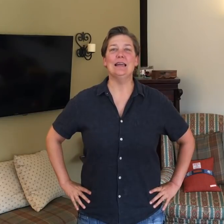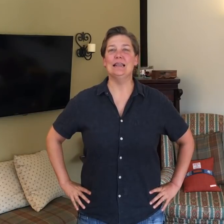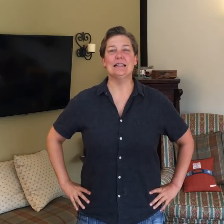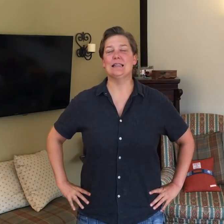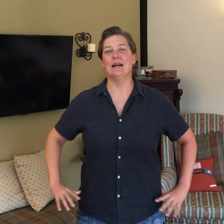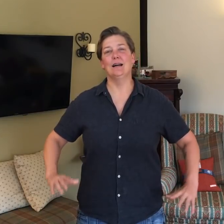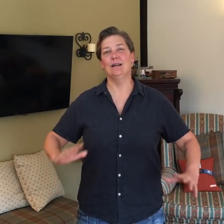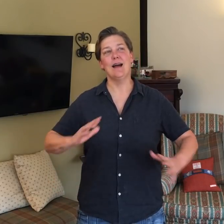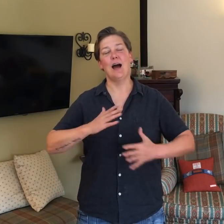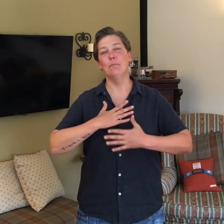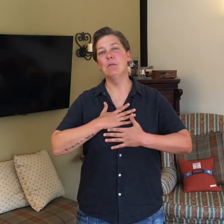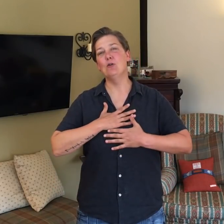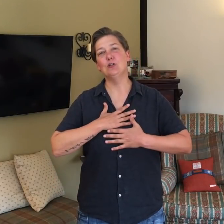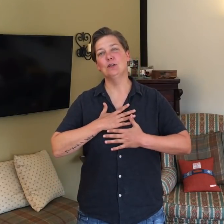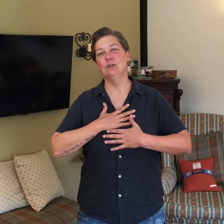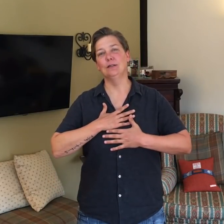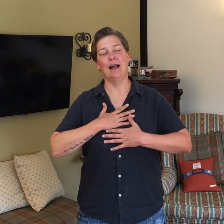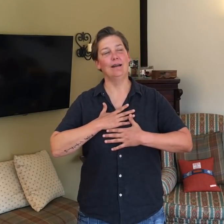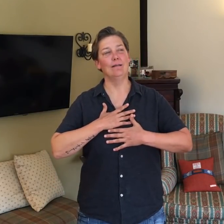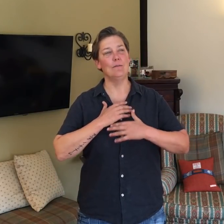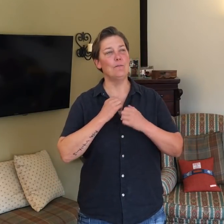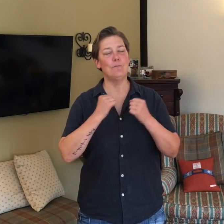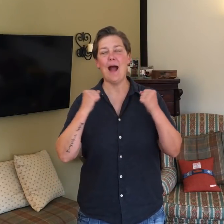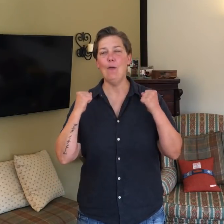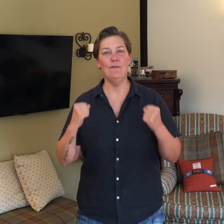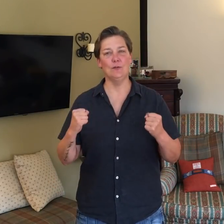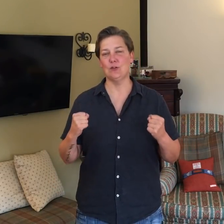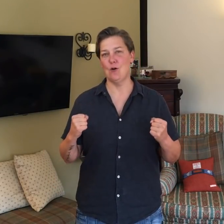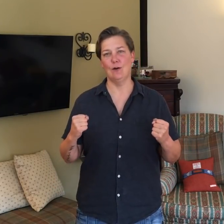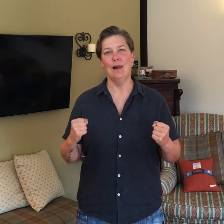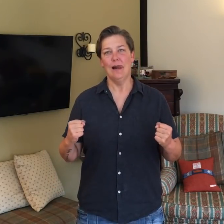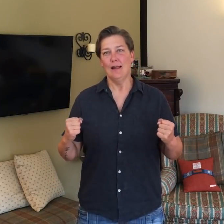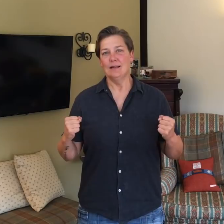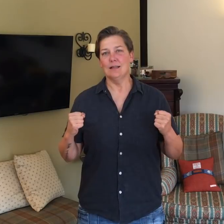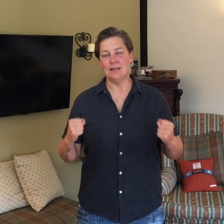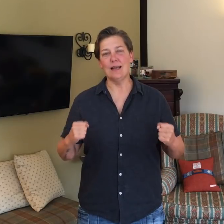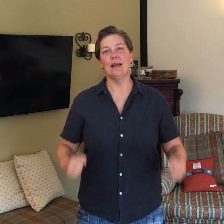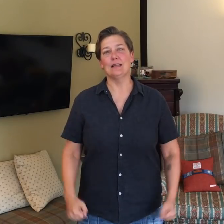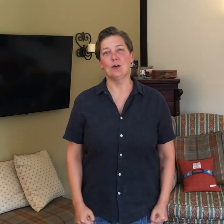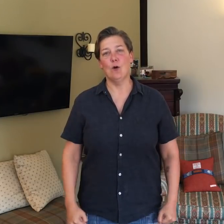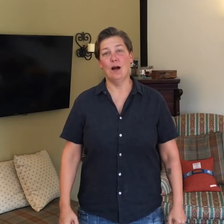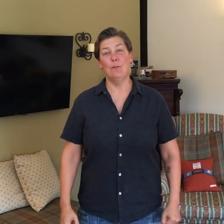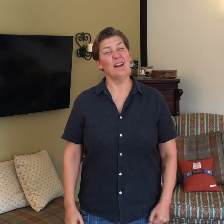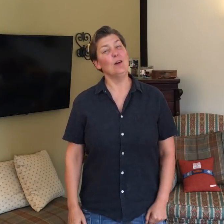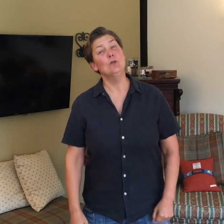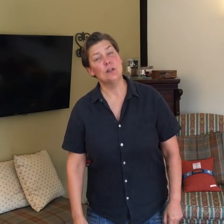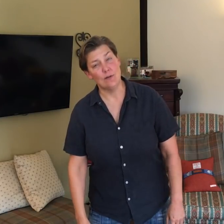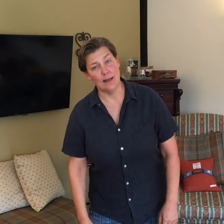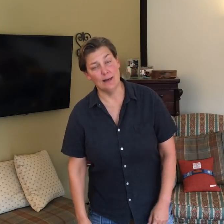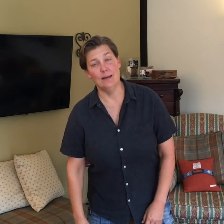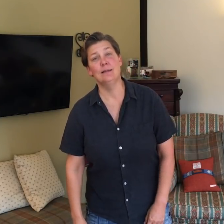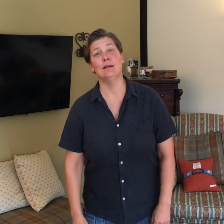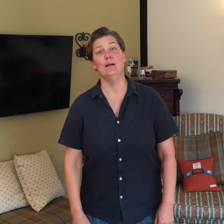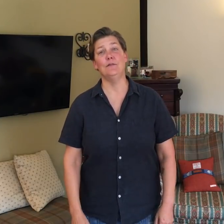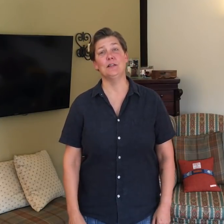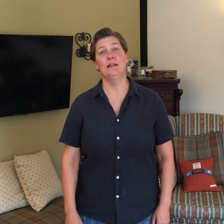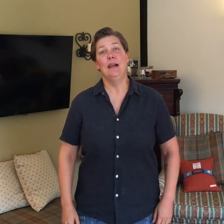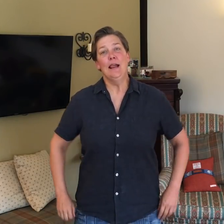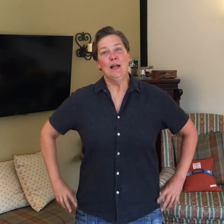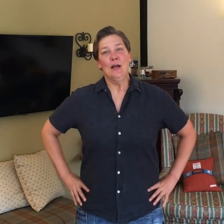is an emotional and powerful song to sing as a choir, but I also think that after